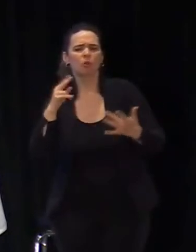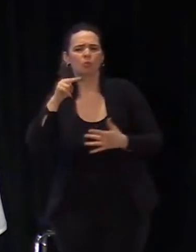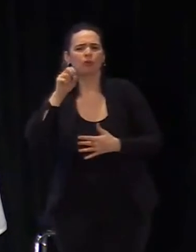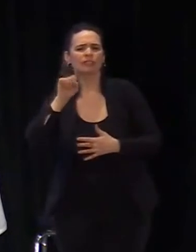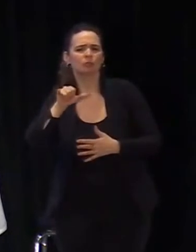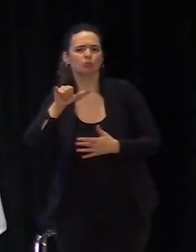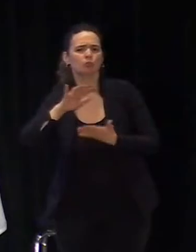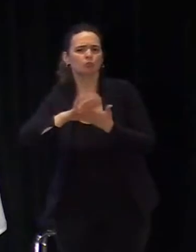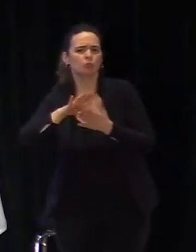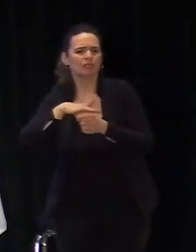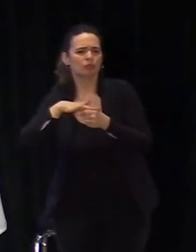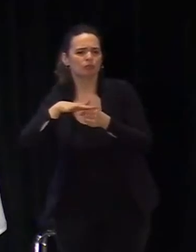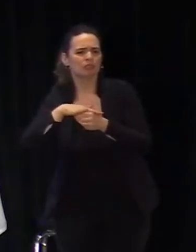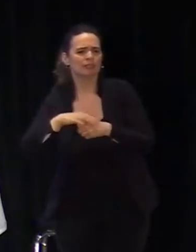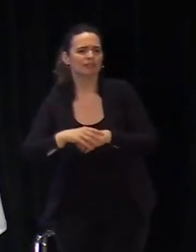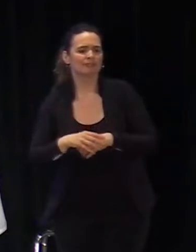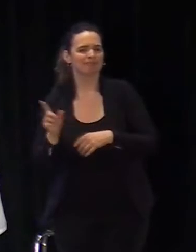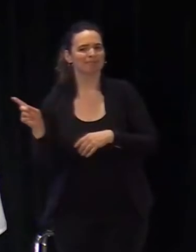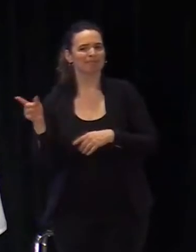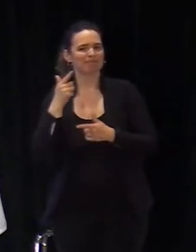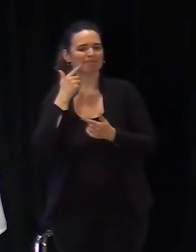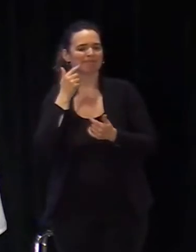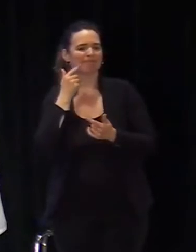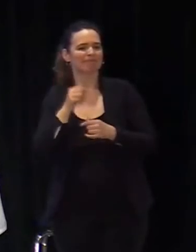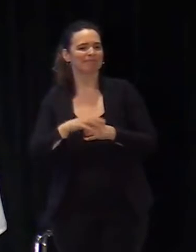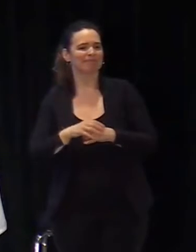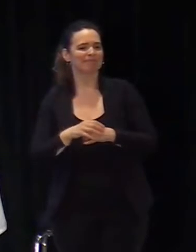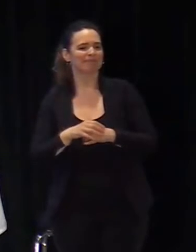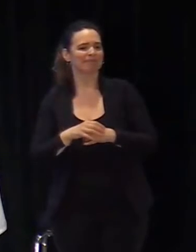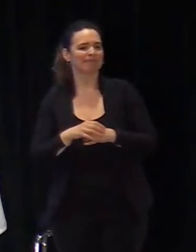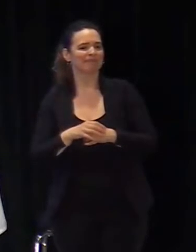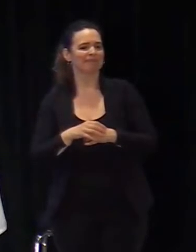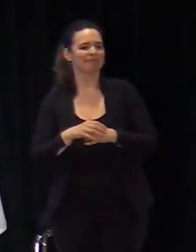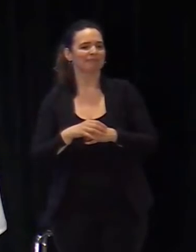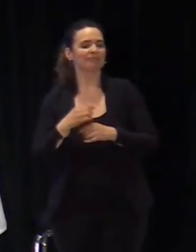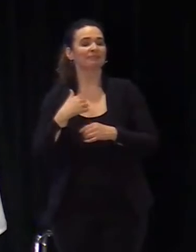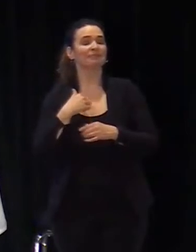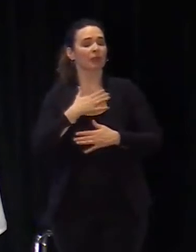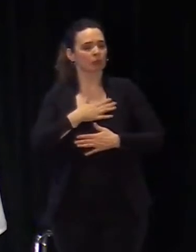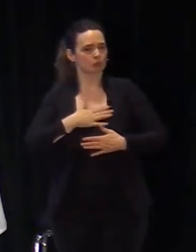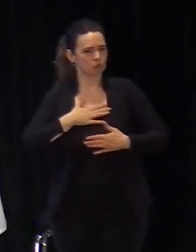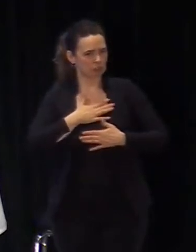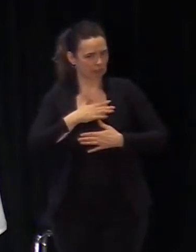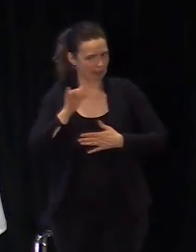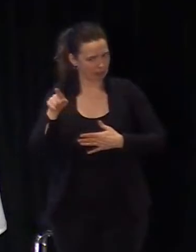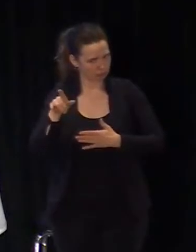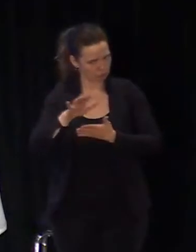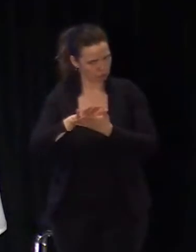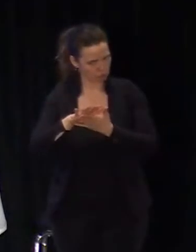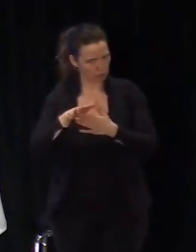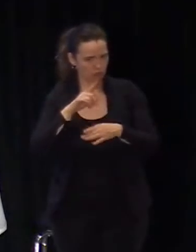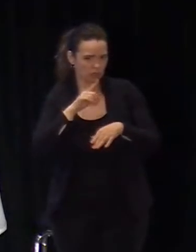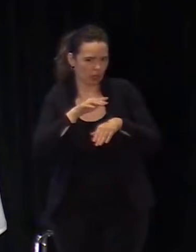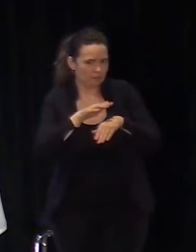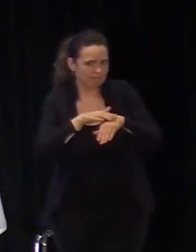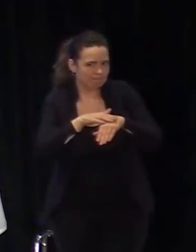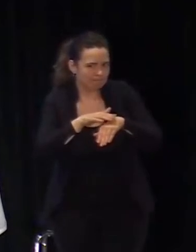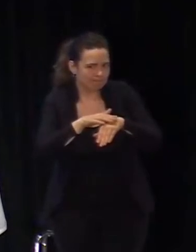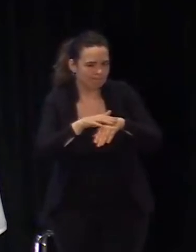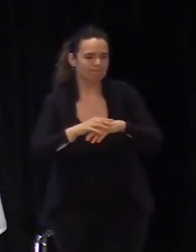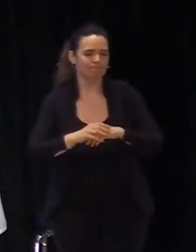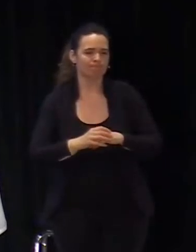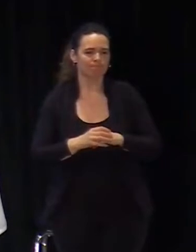cautiousness. The reality is there's a public health expert in Onondaga County. She's in the room. If we thought that was necessary to